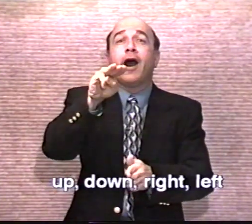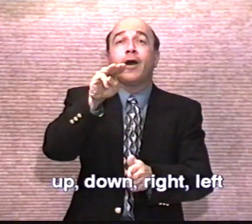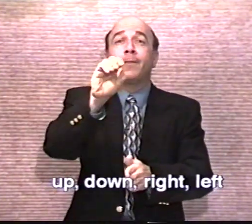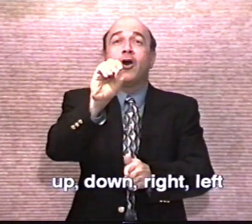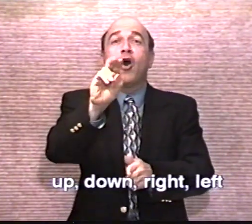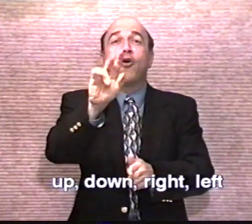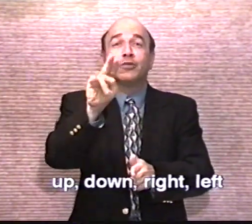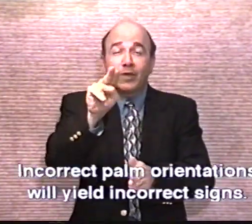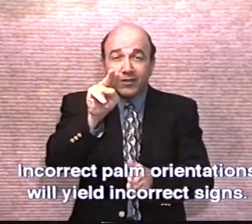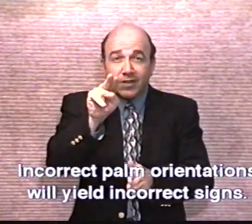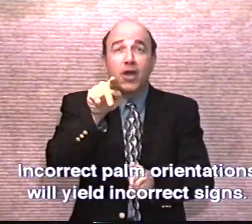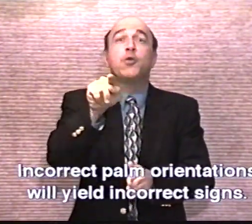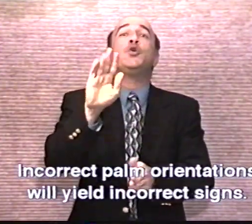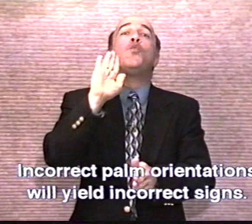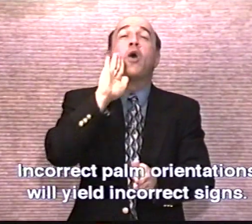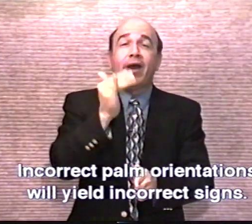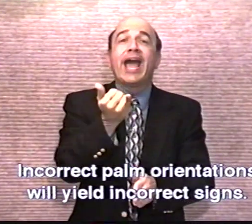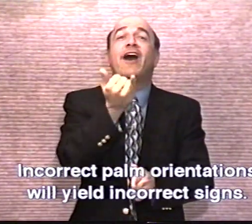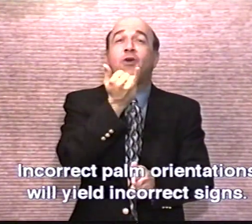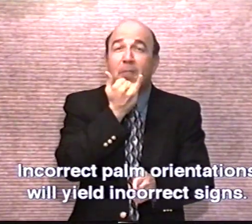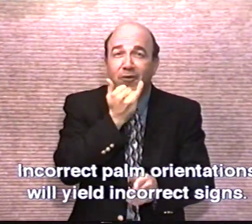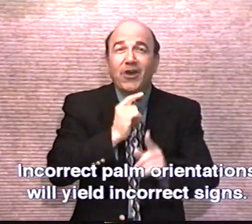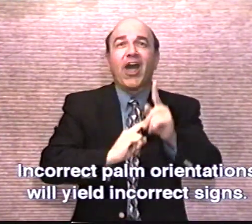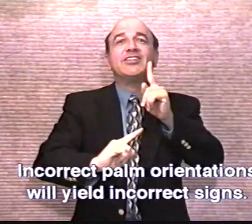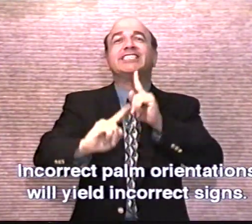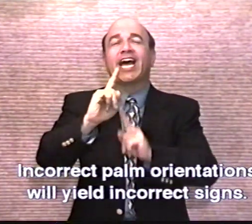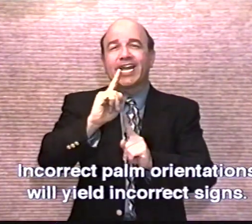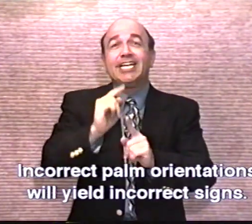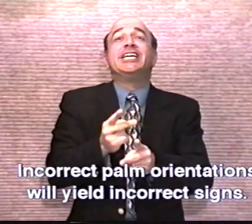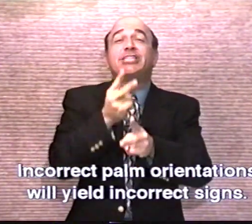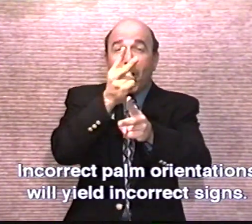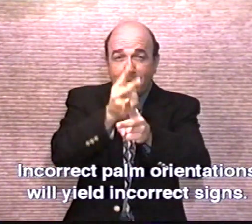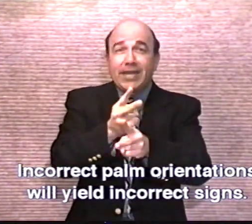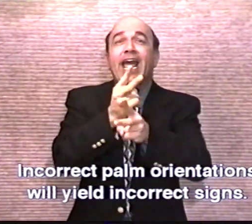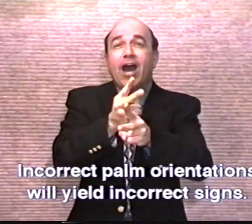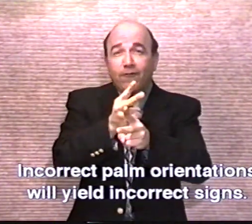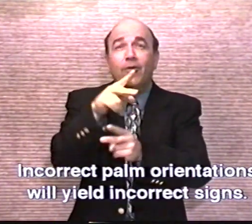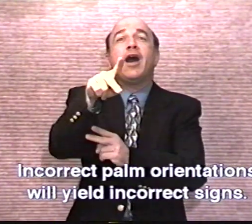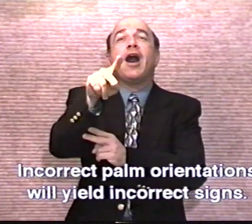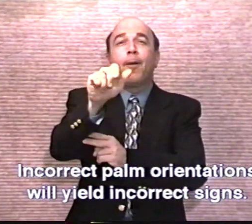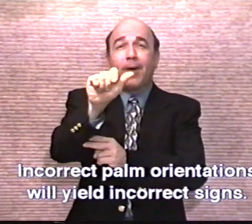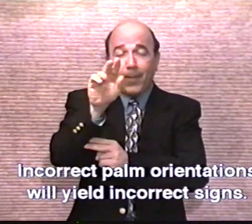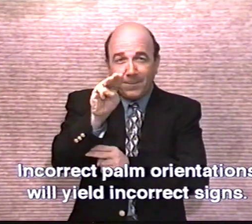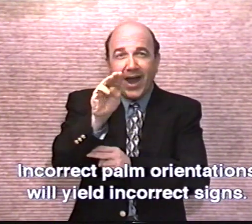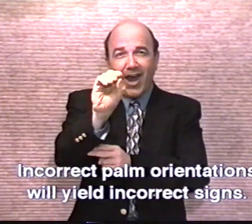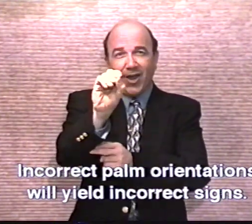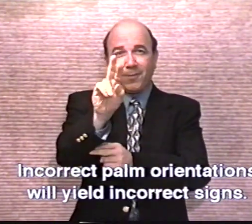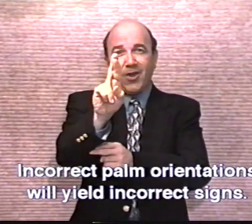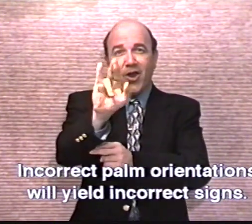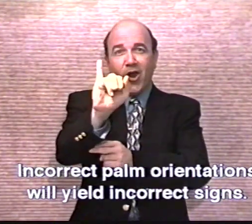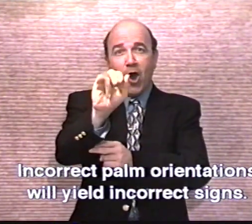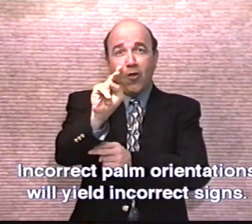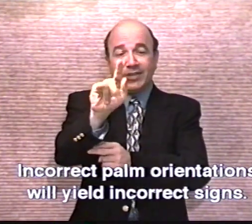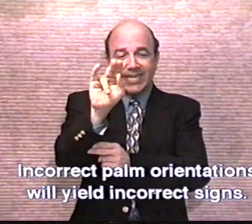palm orientation, you will have the wrong sign. So be careful about the palm